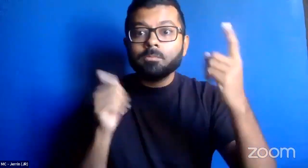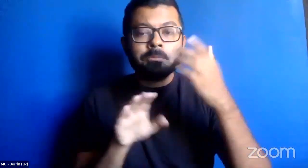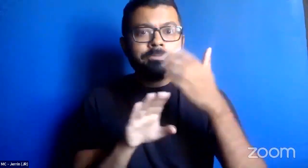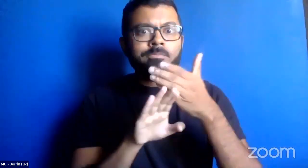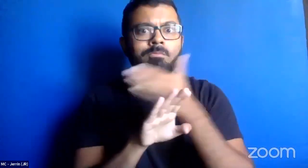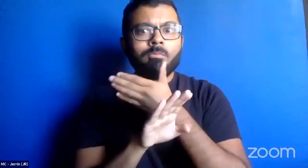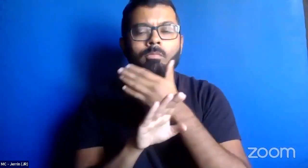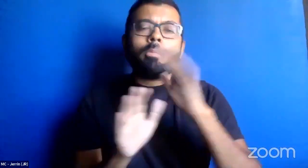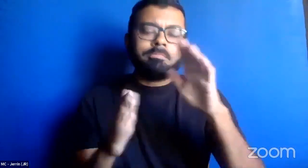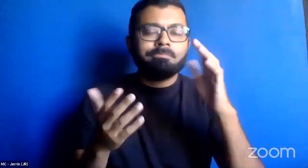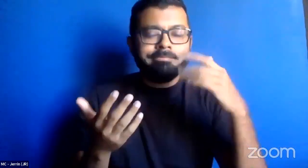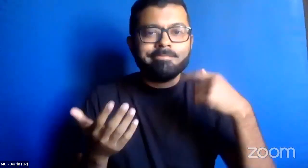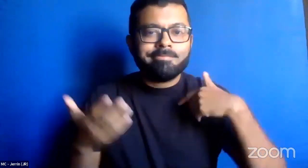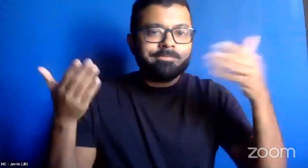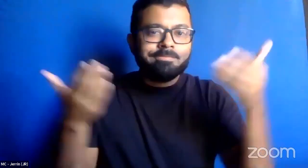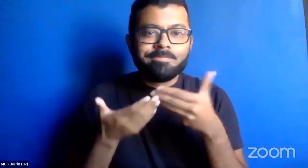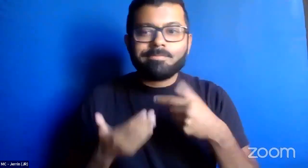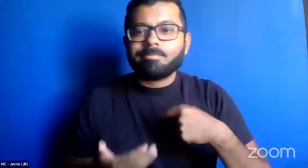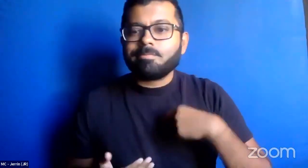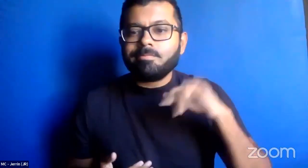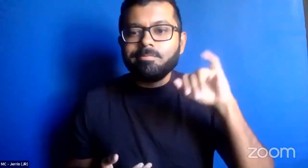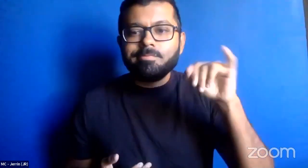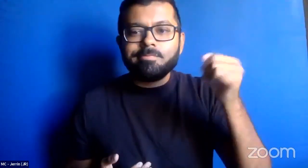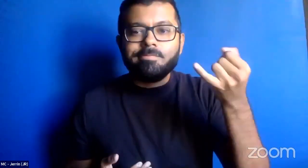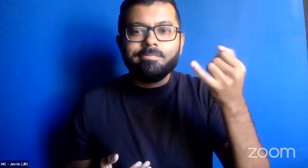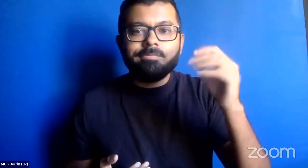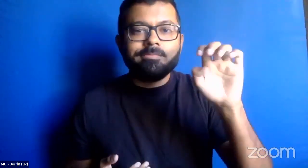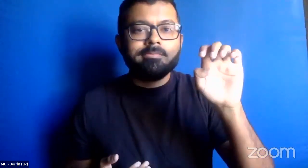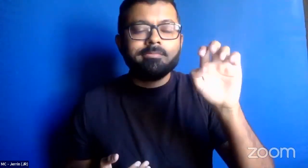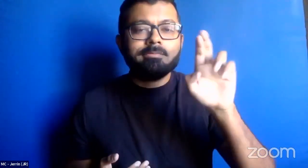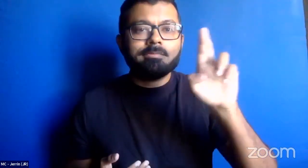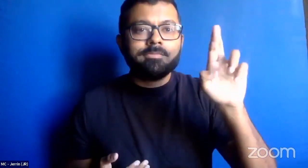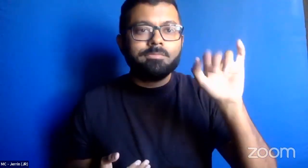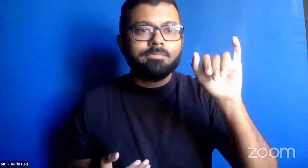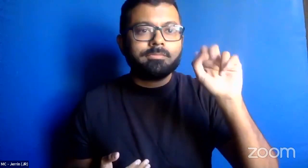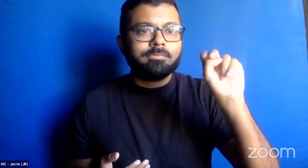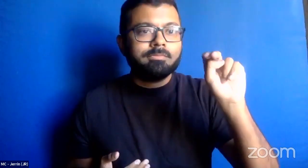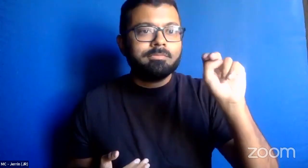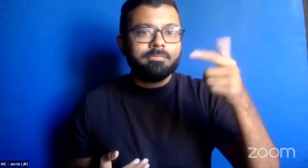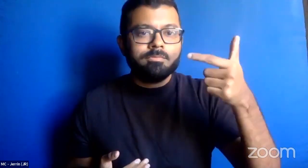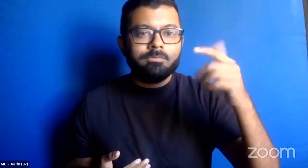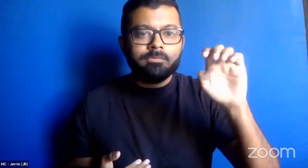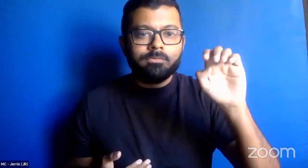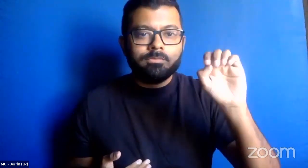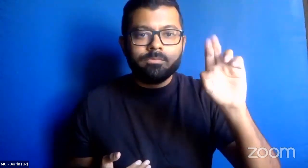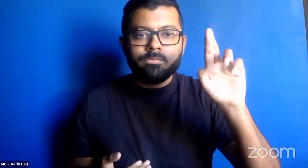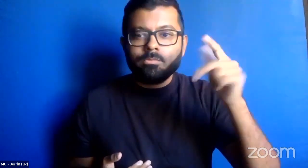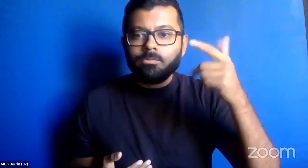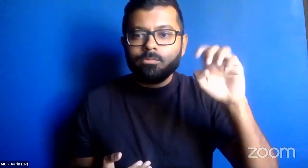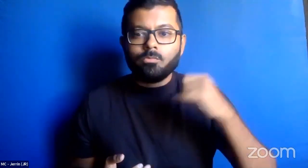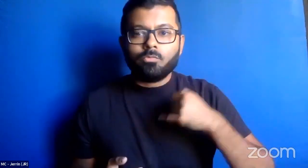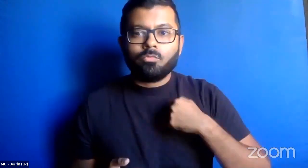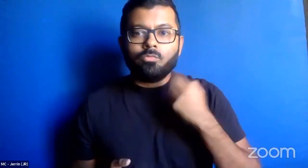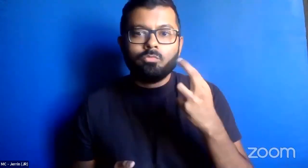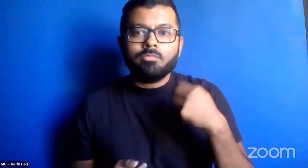Hello, everyone. Let me introduce myself. My name is Jaren